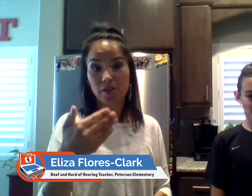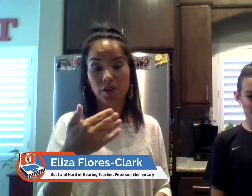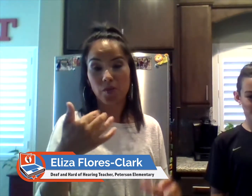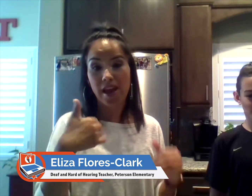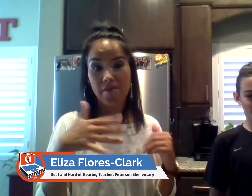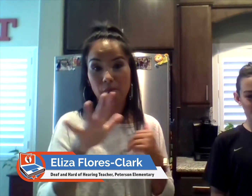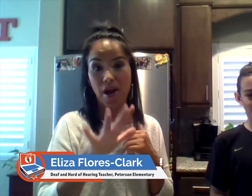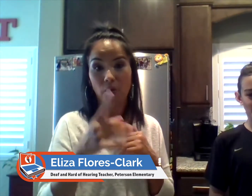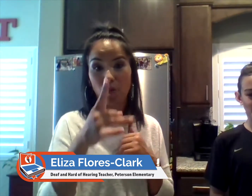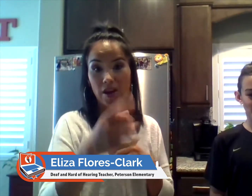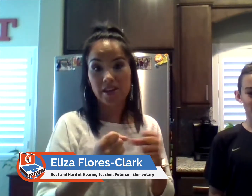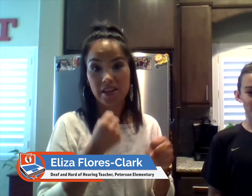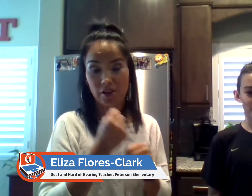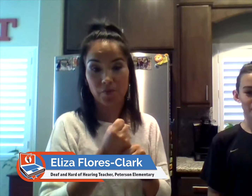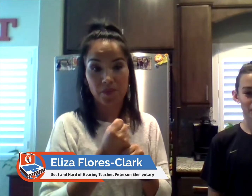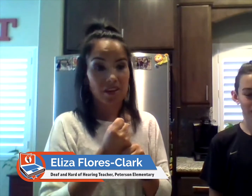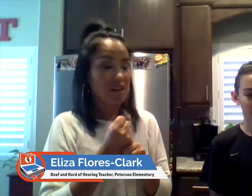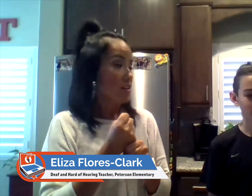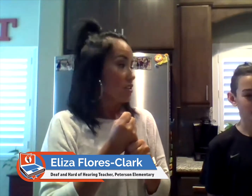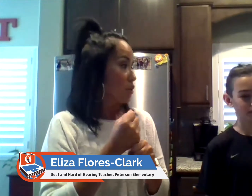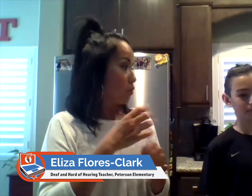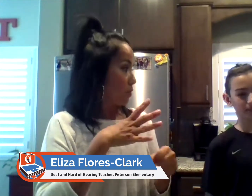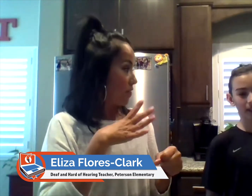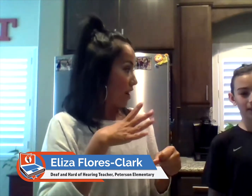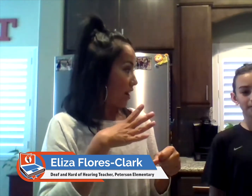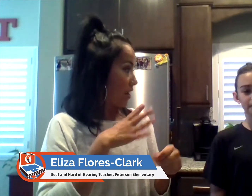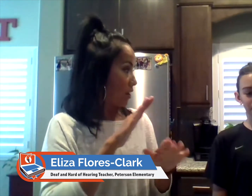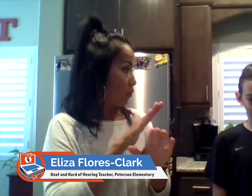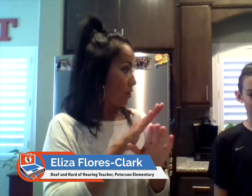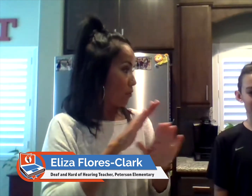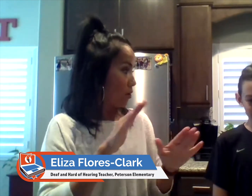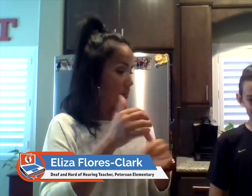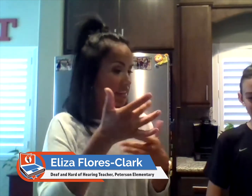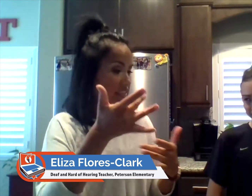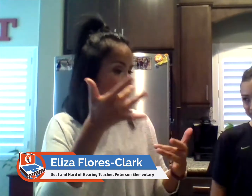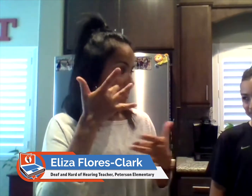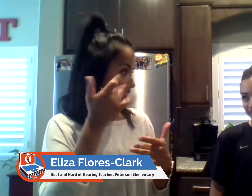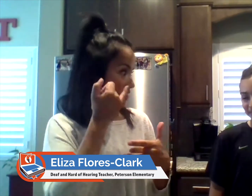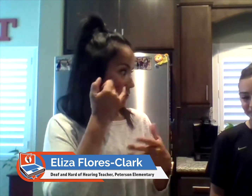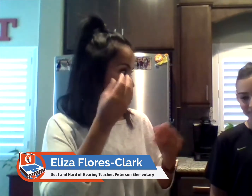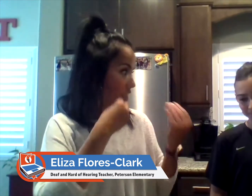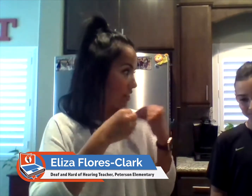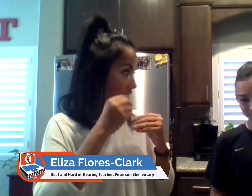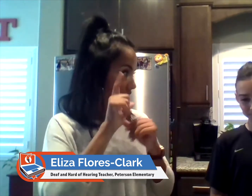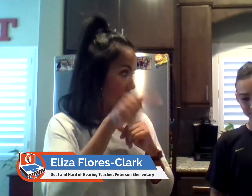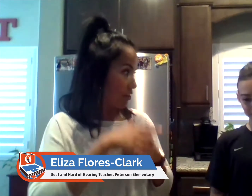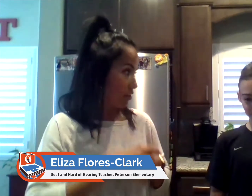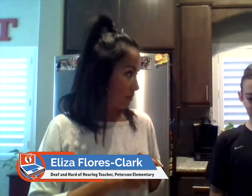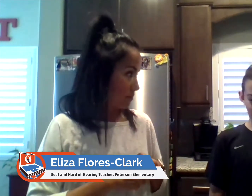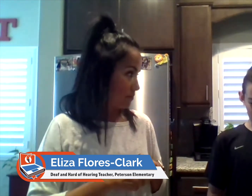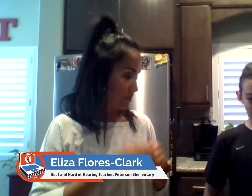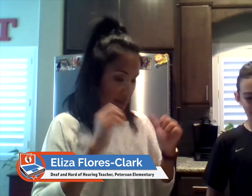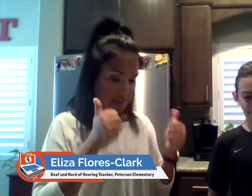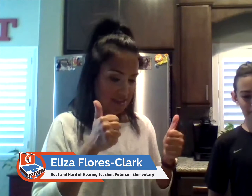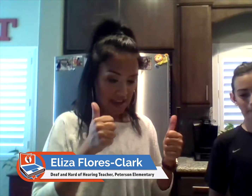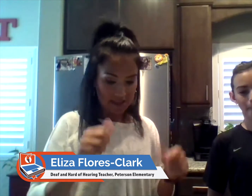We have about 1 year. So we'll be fine. We won't get sick if we eat this later. Yeah. Yes.